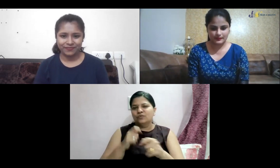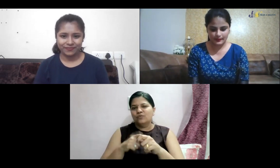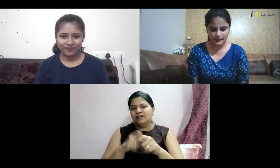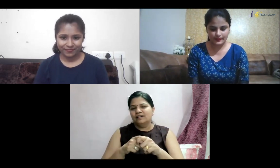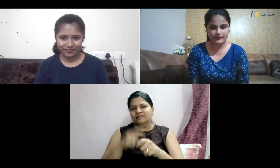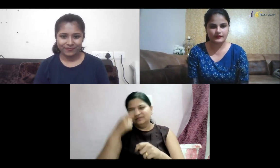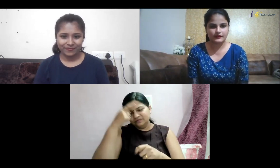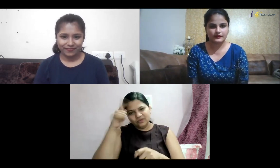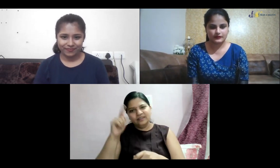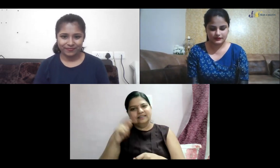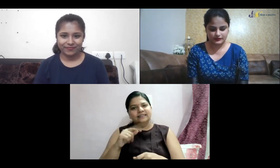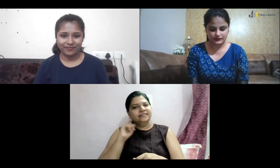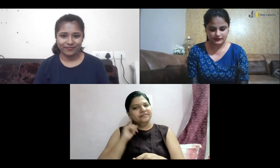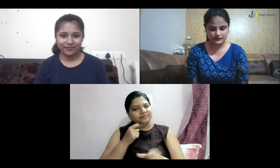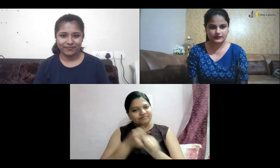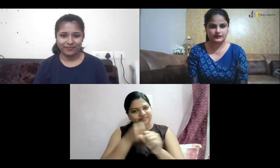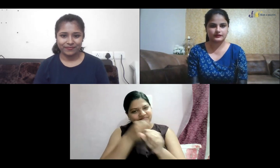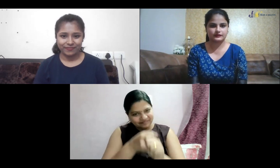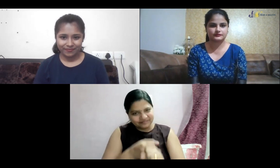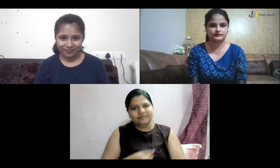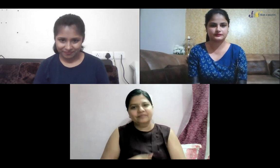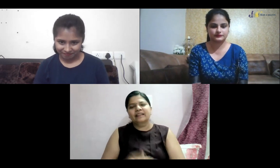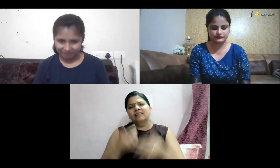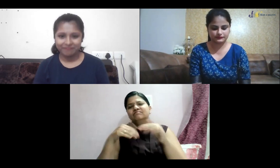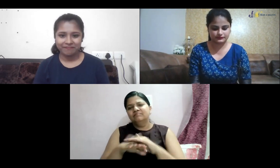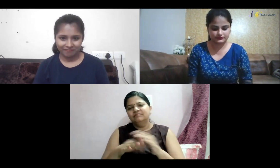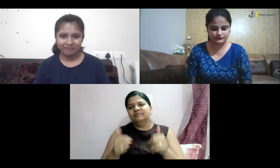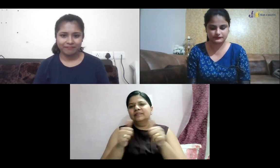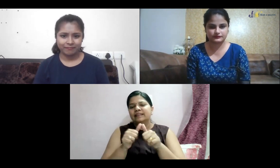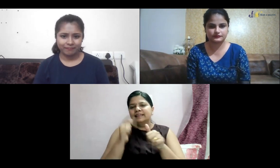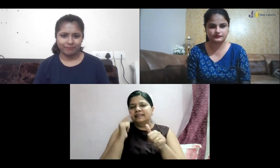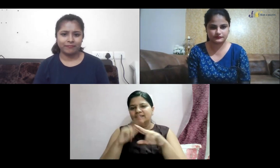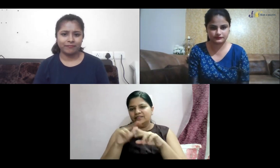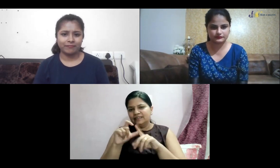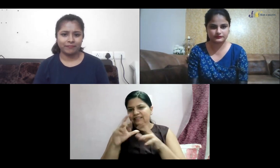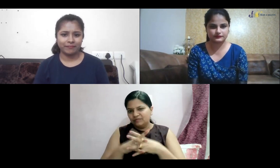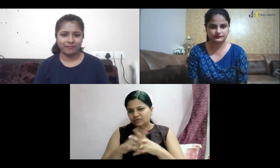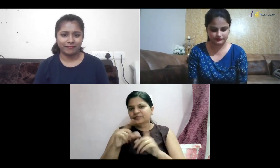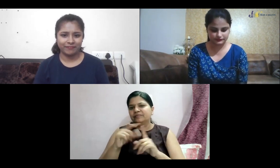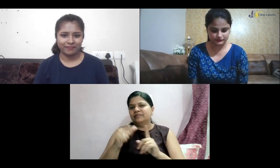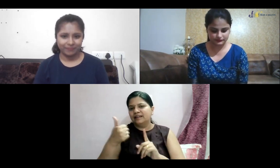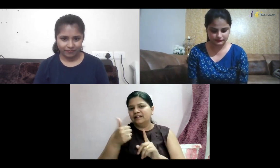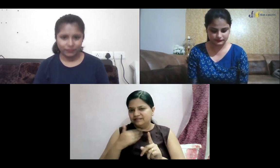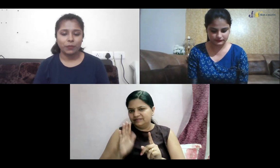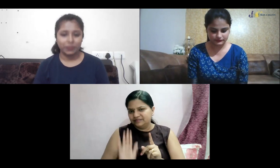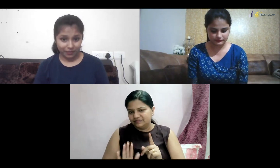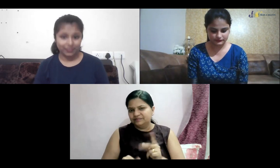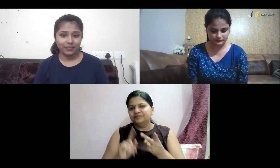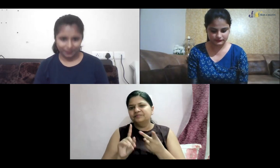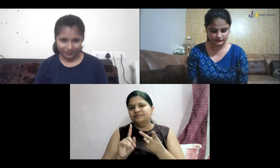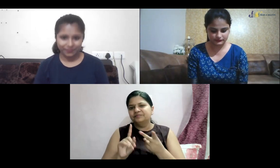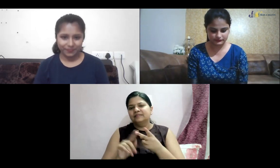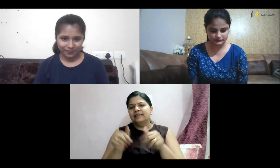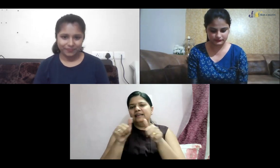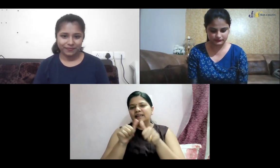So from 10 years, I have been working in the advocacy. I've